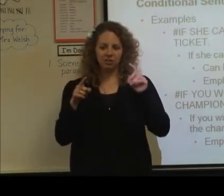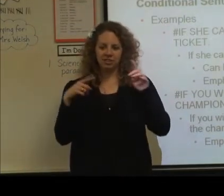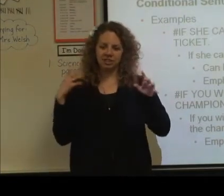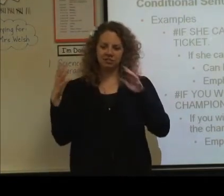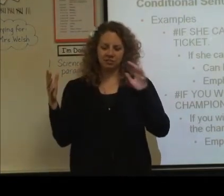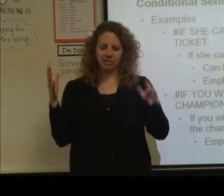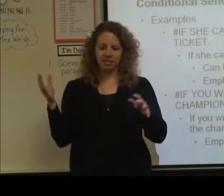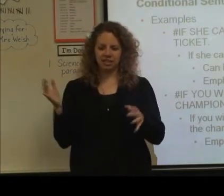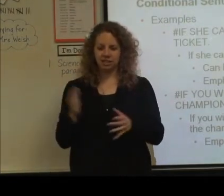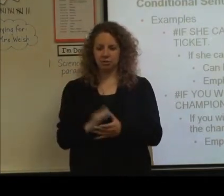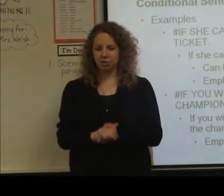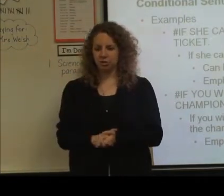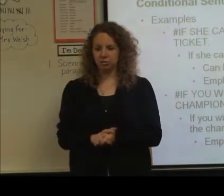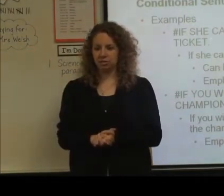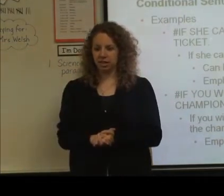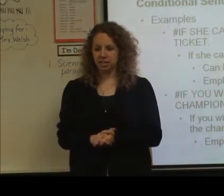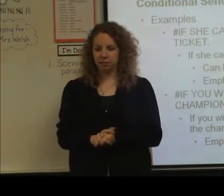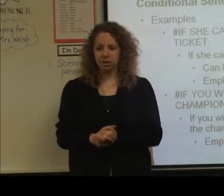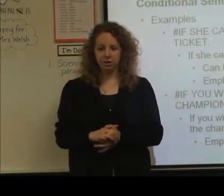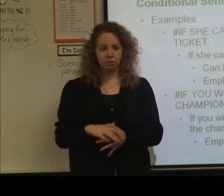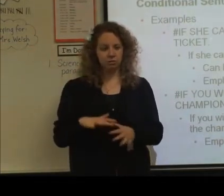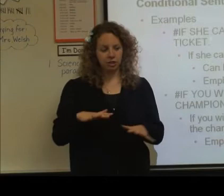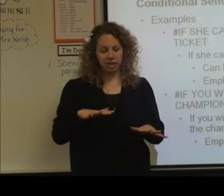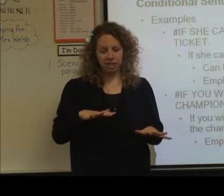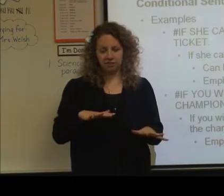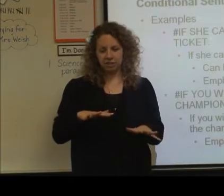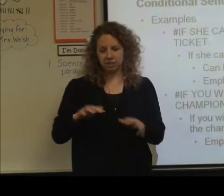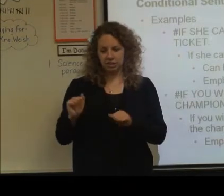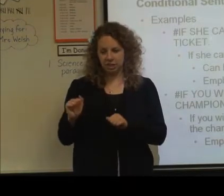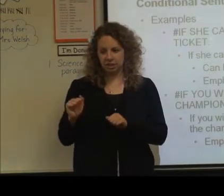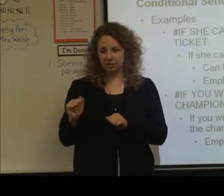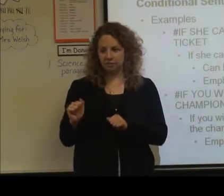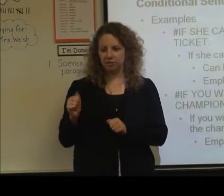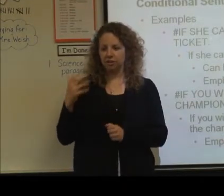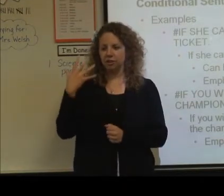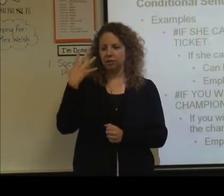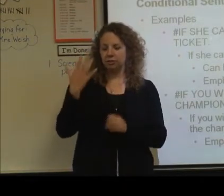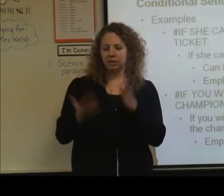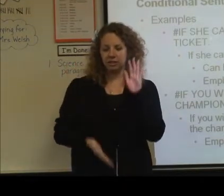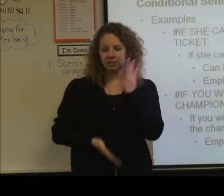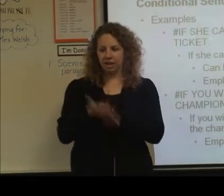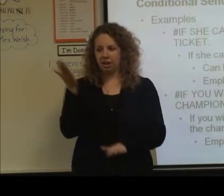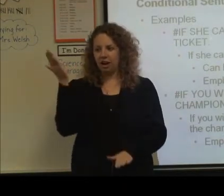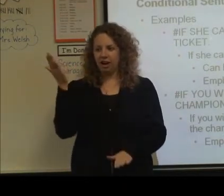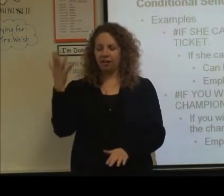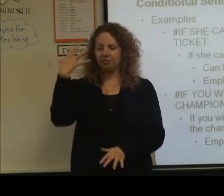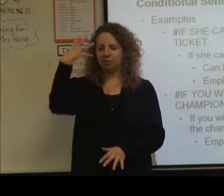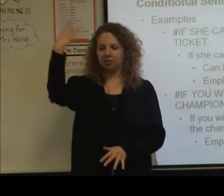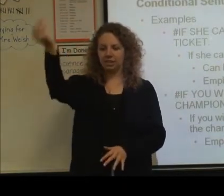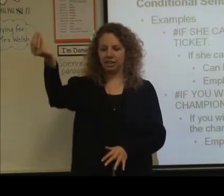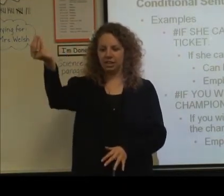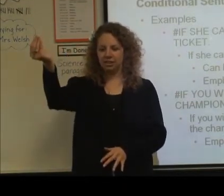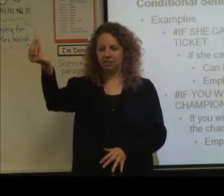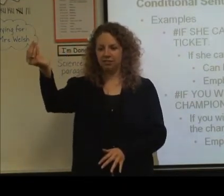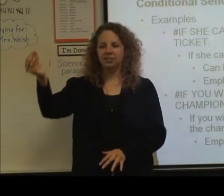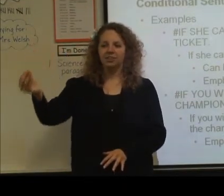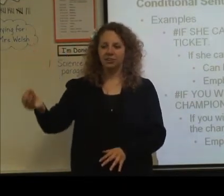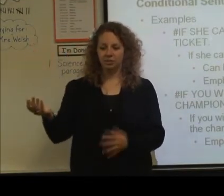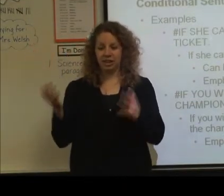versions of different signs that you can use at a time. So for leave, there's leave. You can take off. You can leave.